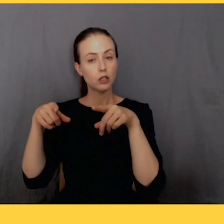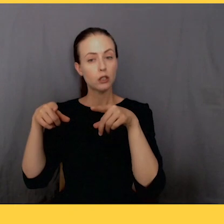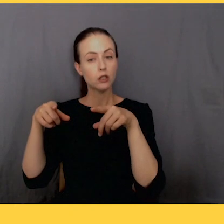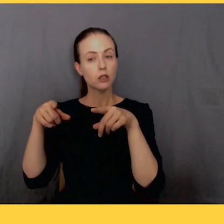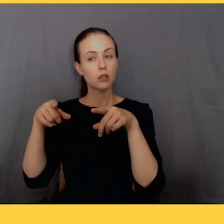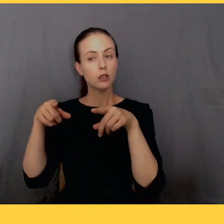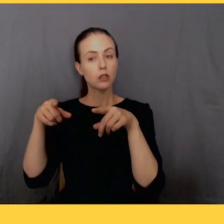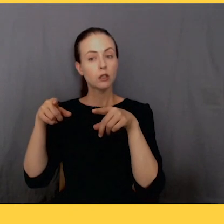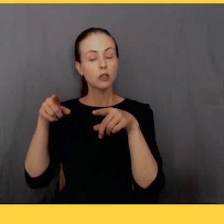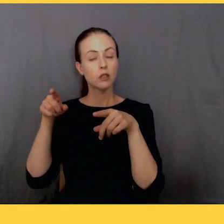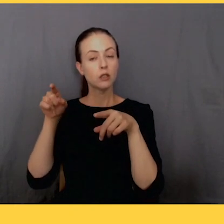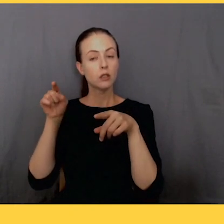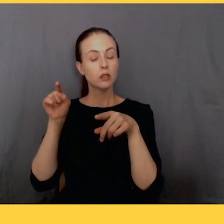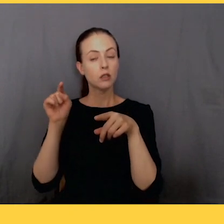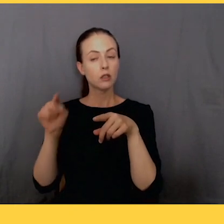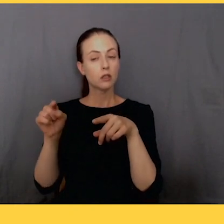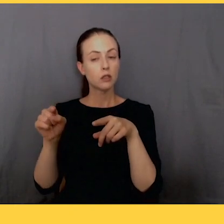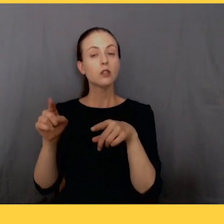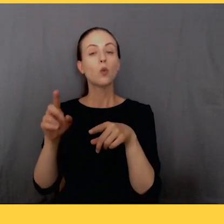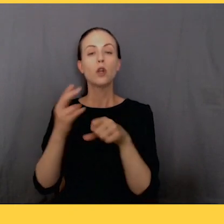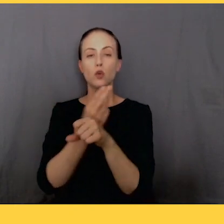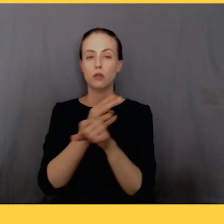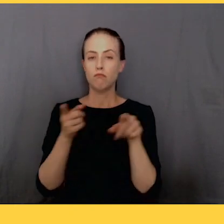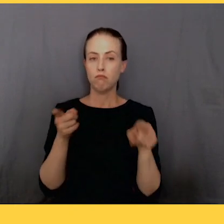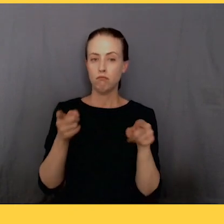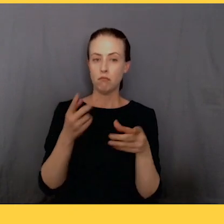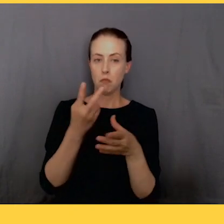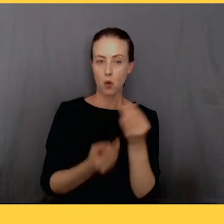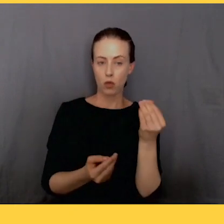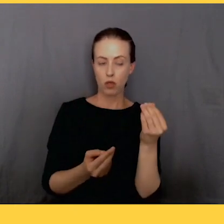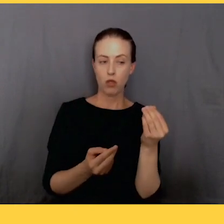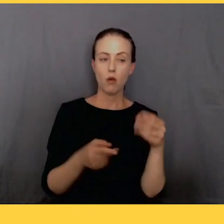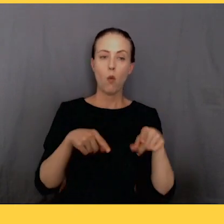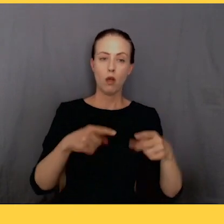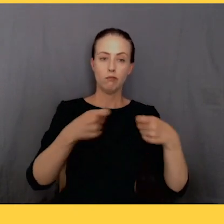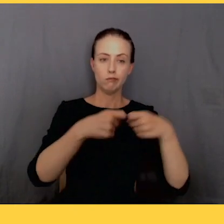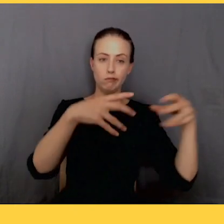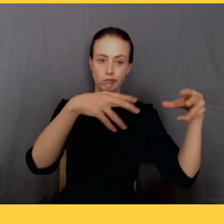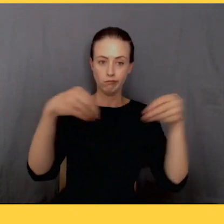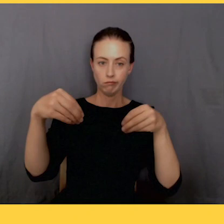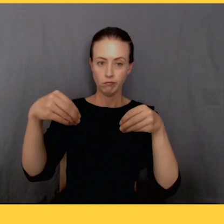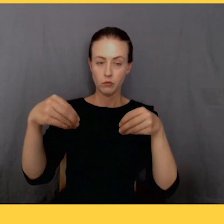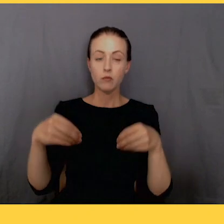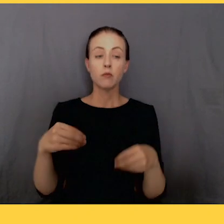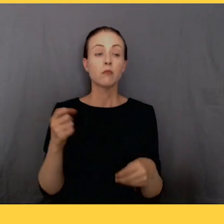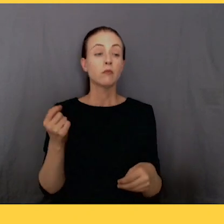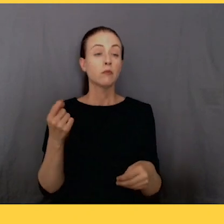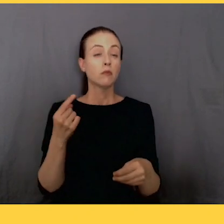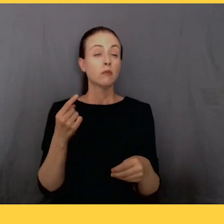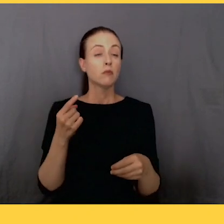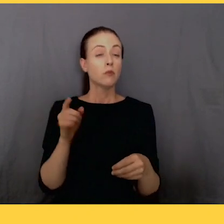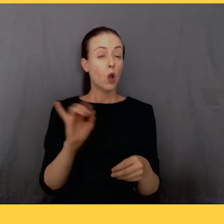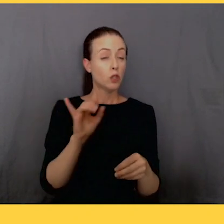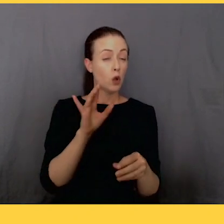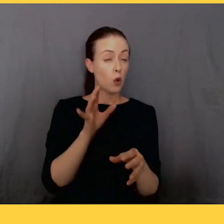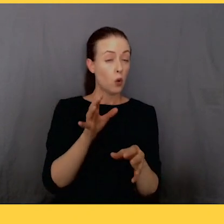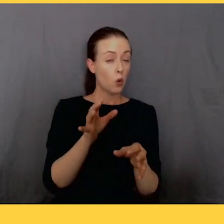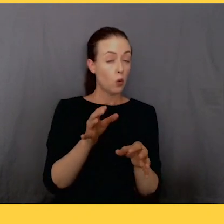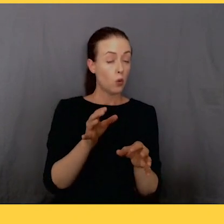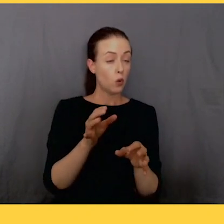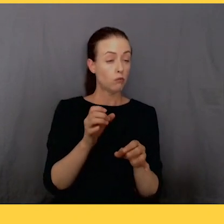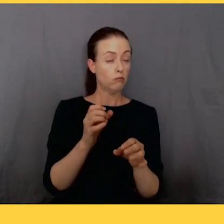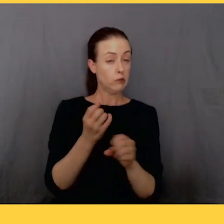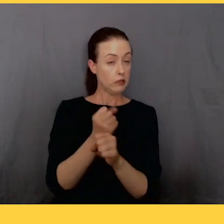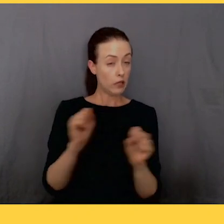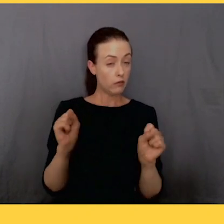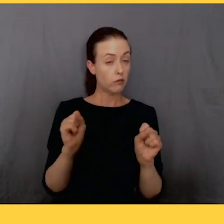vehicles and the resource centers due to COVID-19, but we've had an event about 3 weeks ago or 2